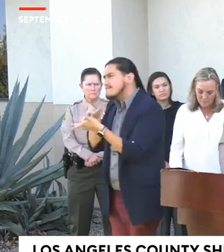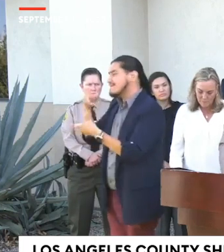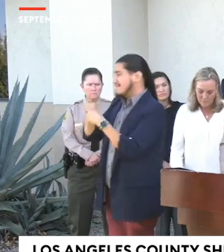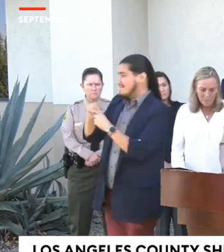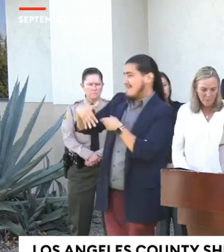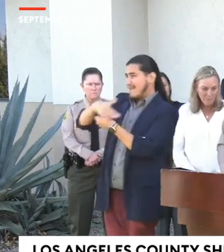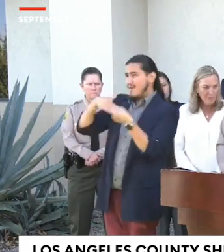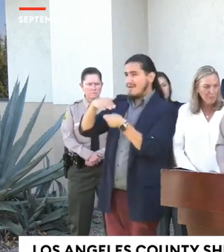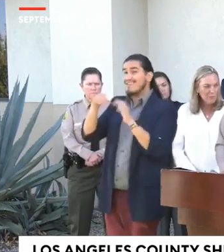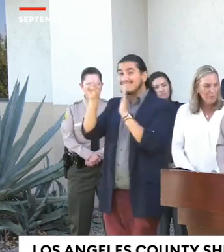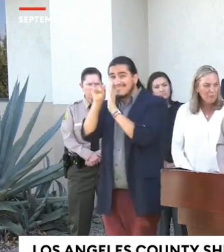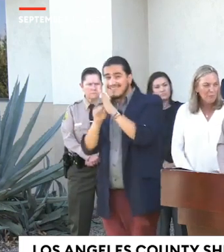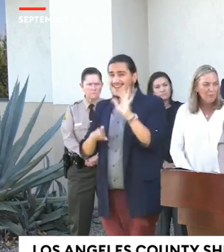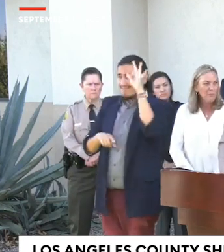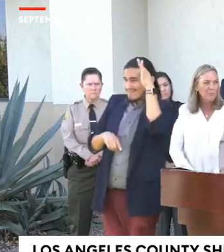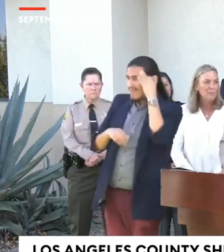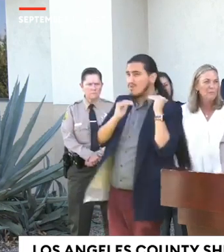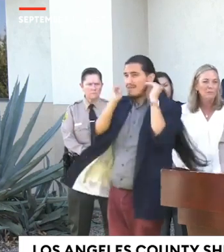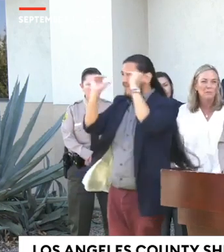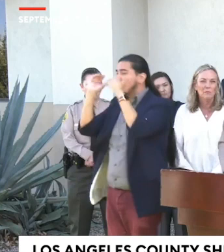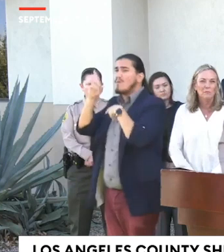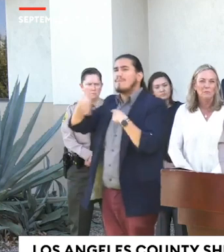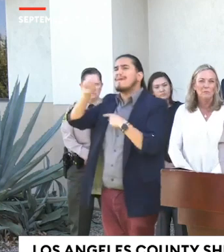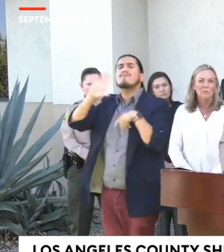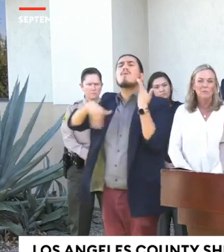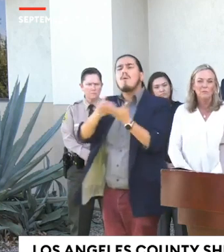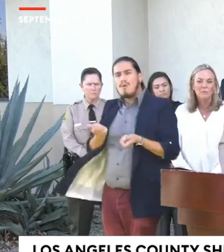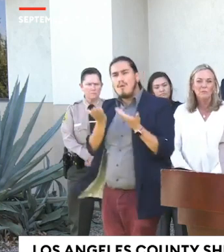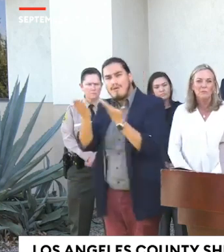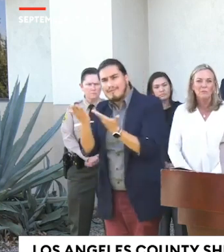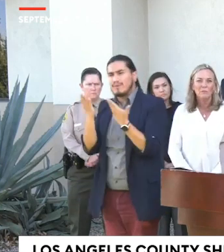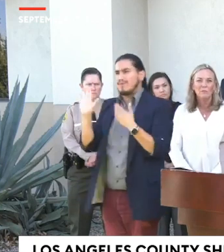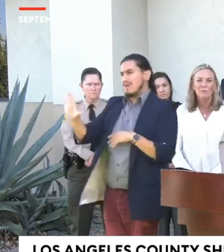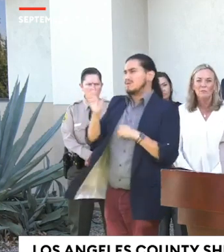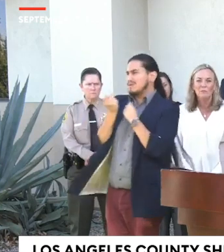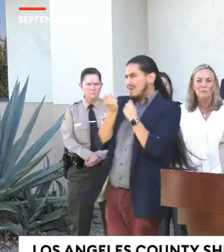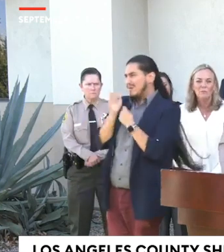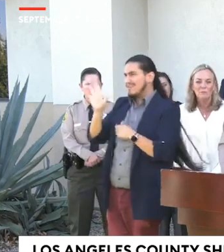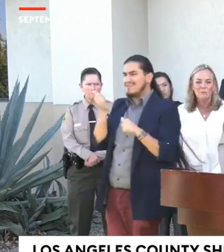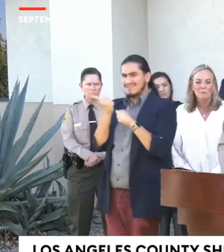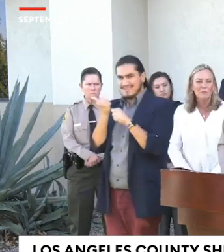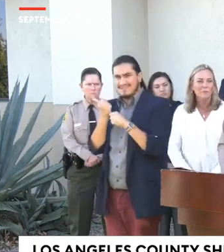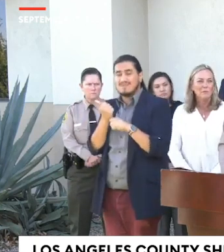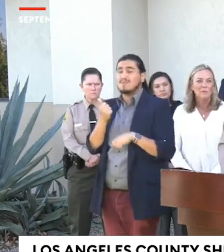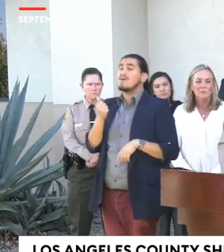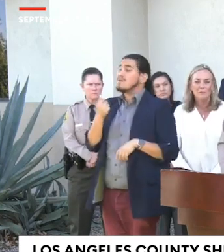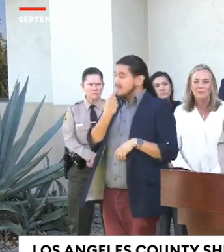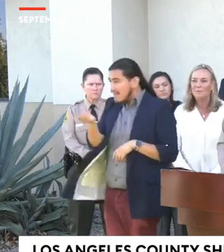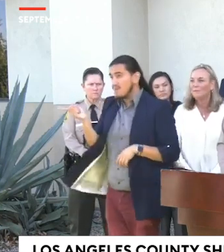region and at the state and federal level. They have all offered their assistance. So I'm gonna tell you, whoever did